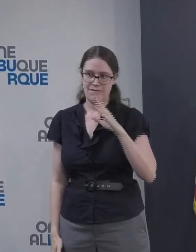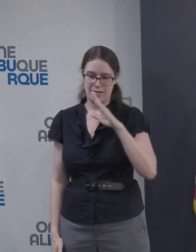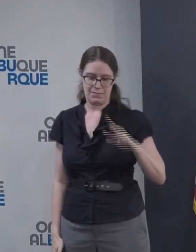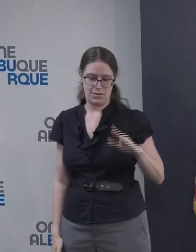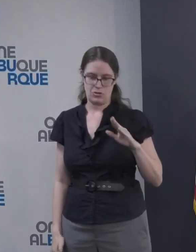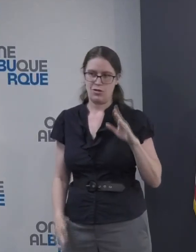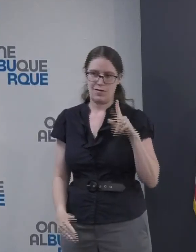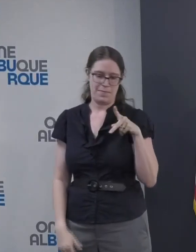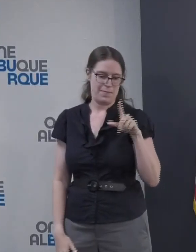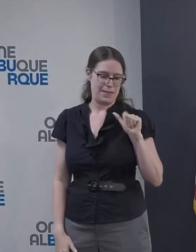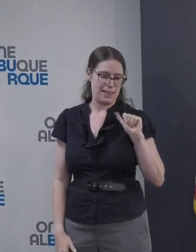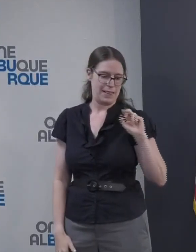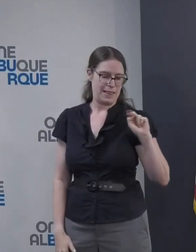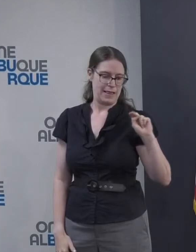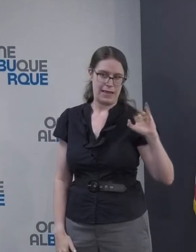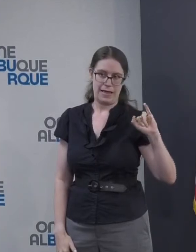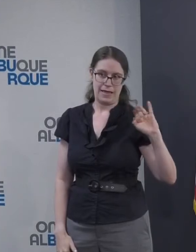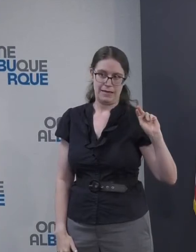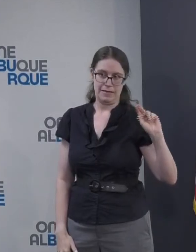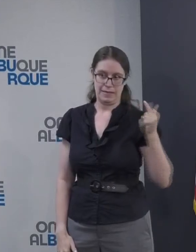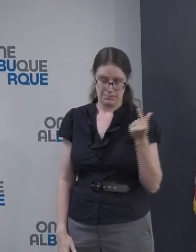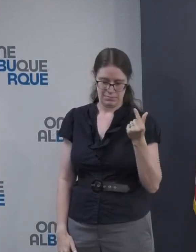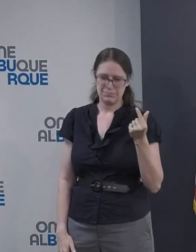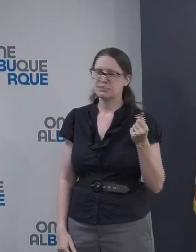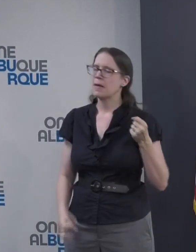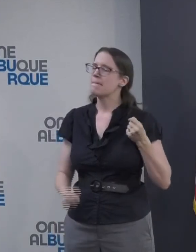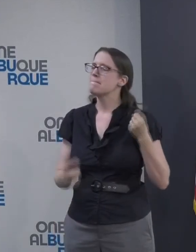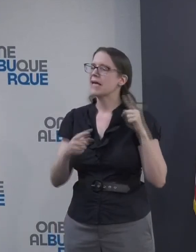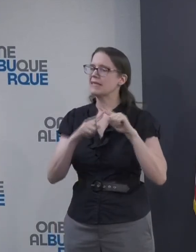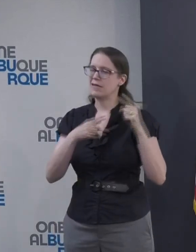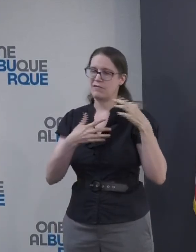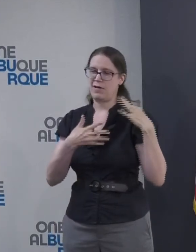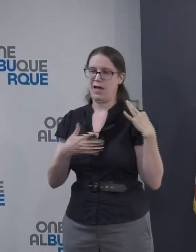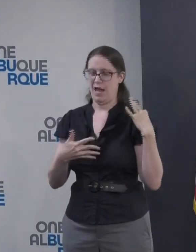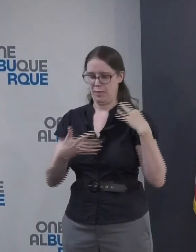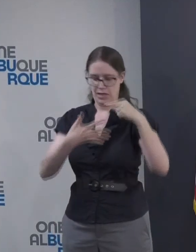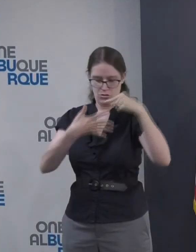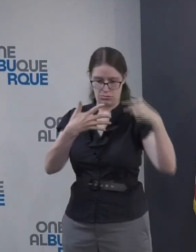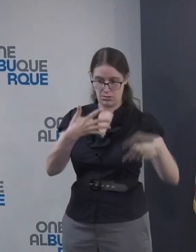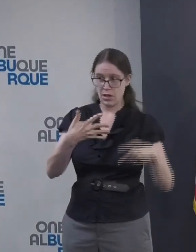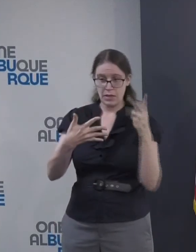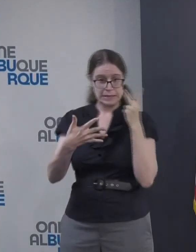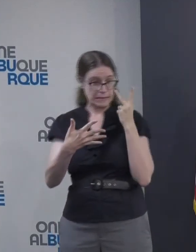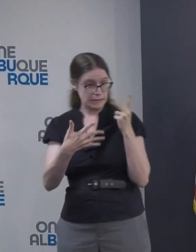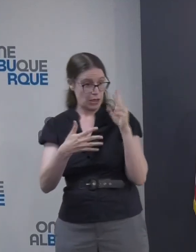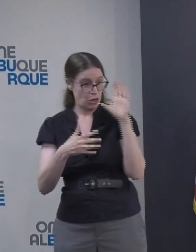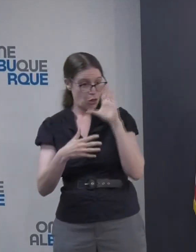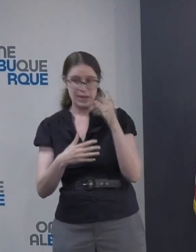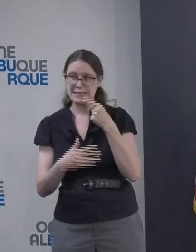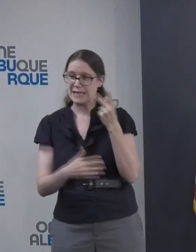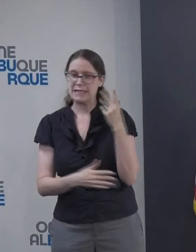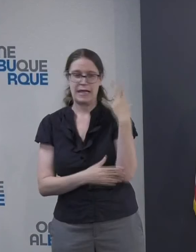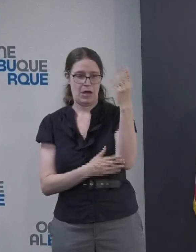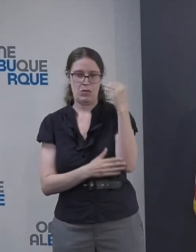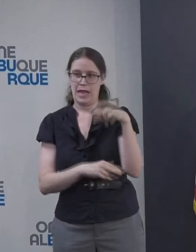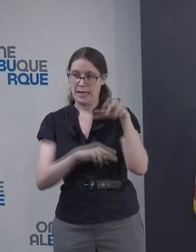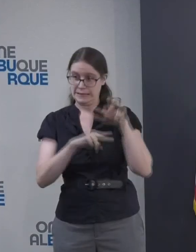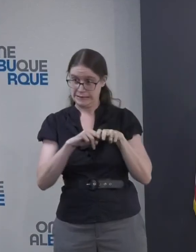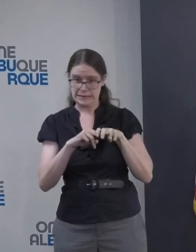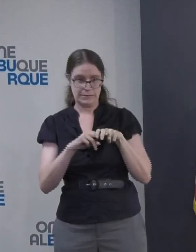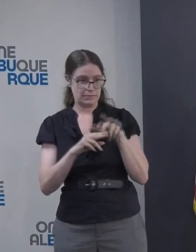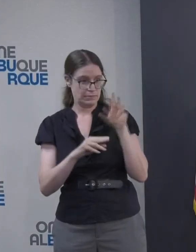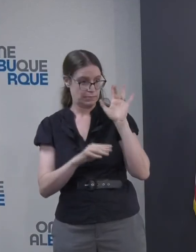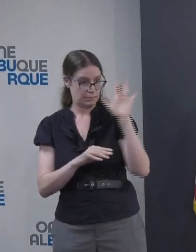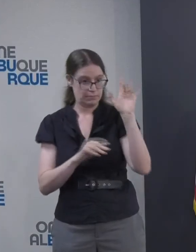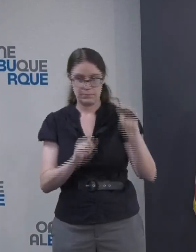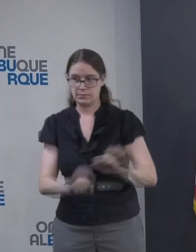cabq.gov/planning. There are various applications that are on that page. The outdoor seating application is there. So please take a look at